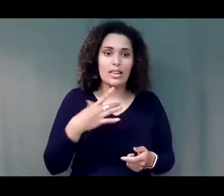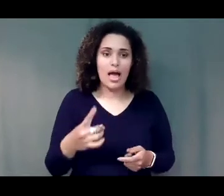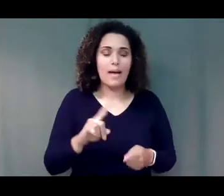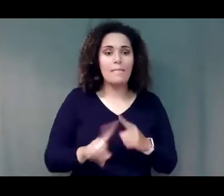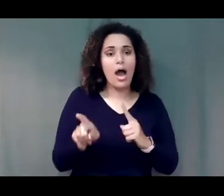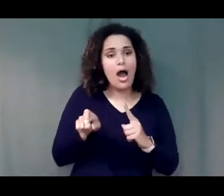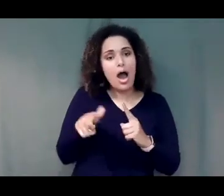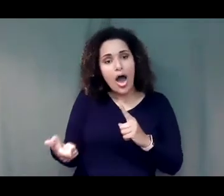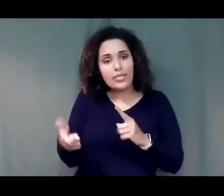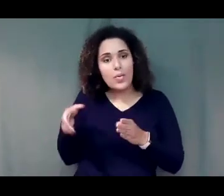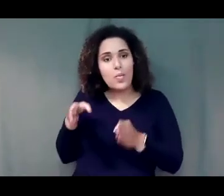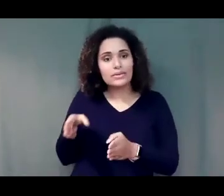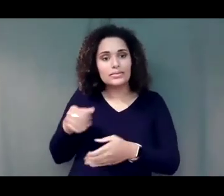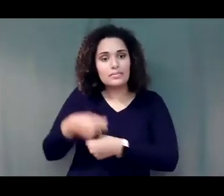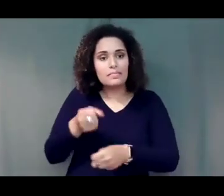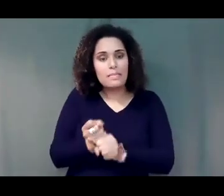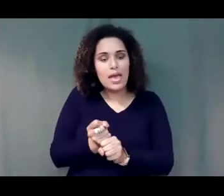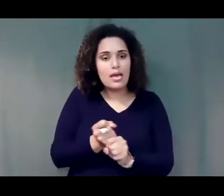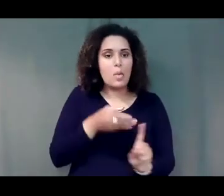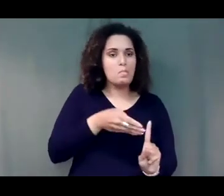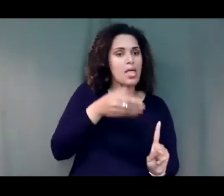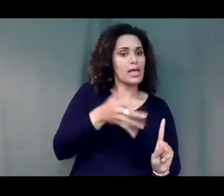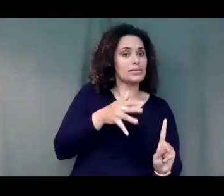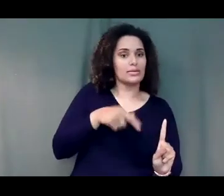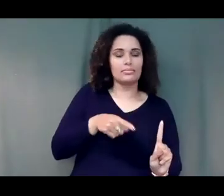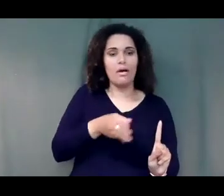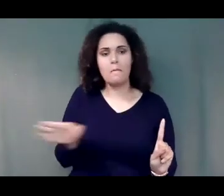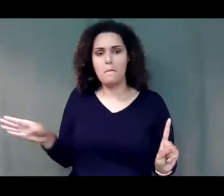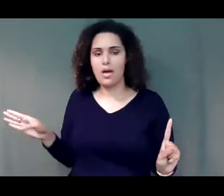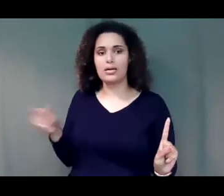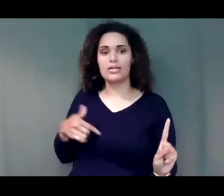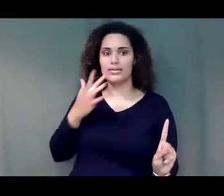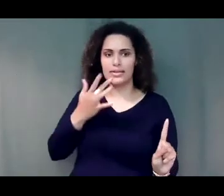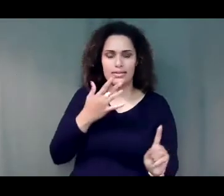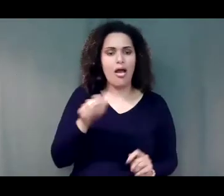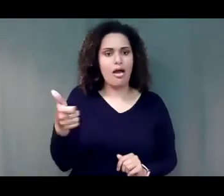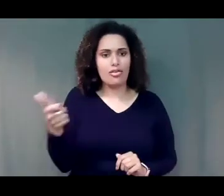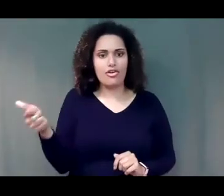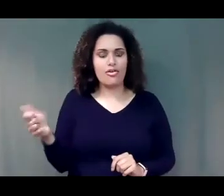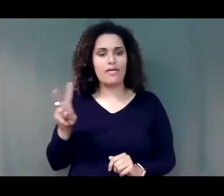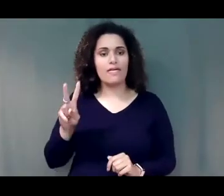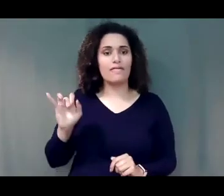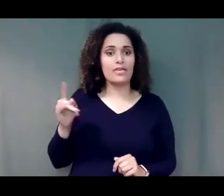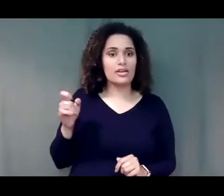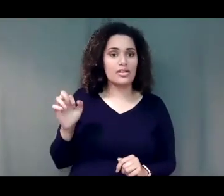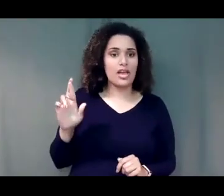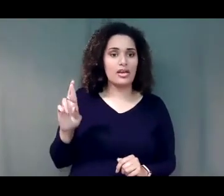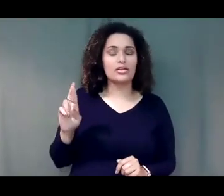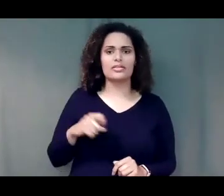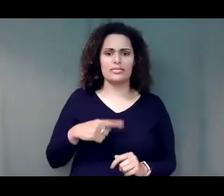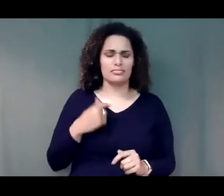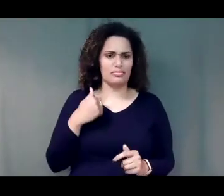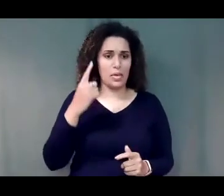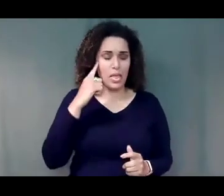ways of making it. And then we started tasting some other Viogniers, and we were pleasantly surprised, I think, by some of the